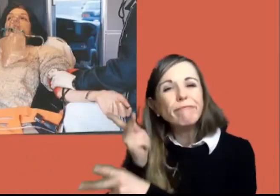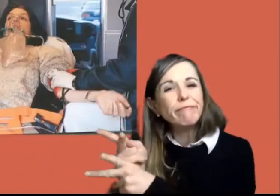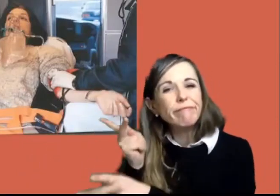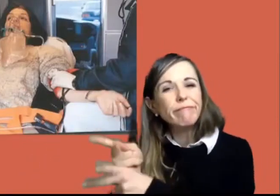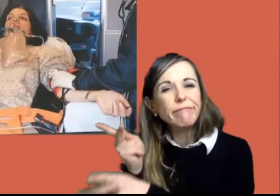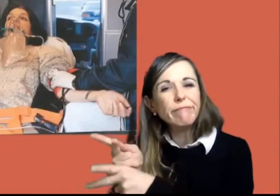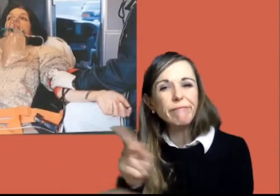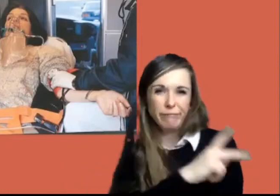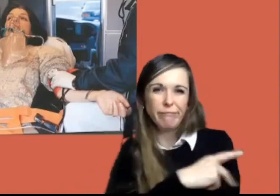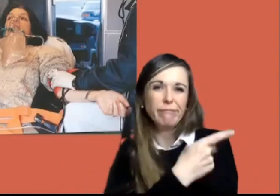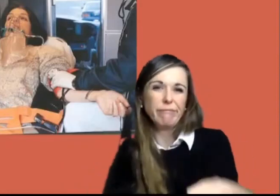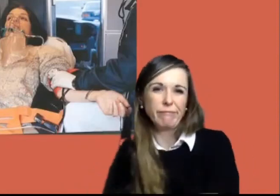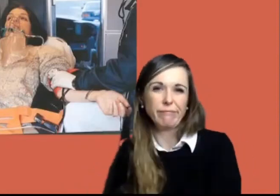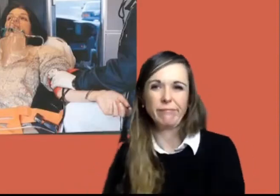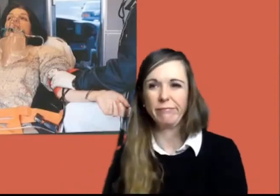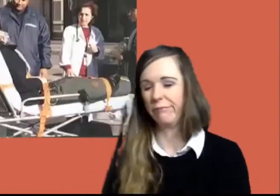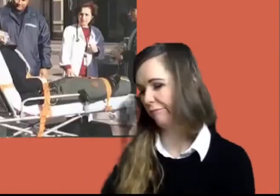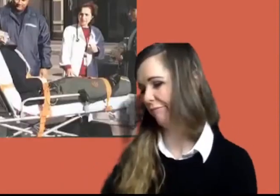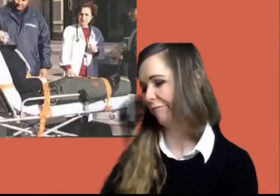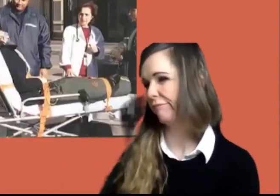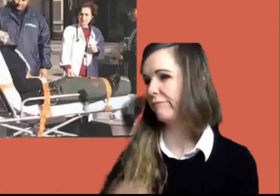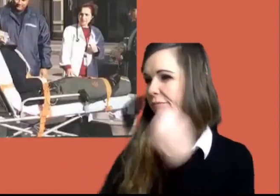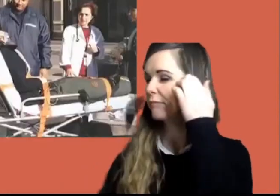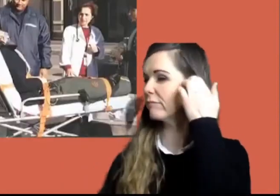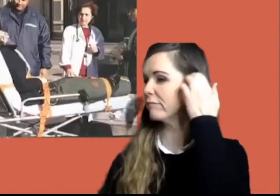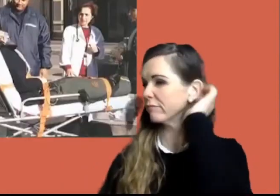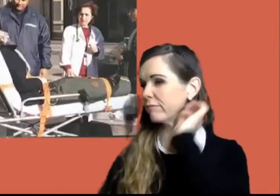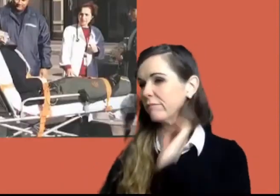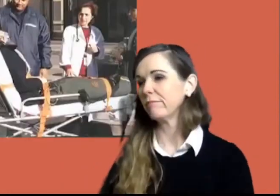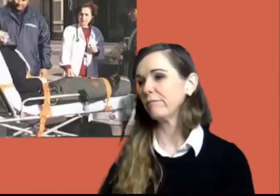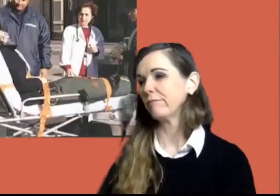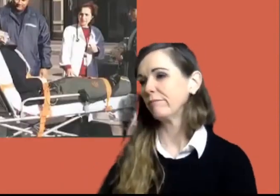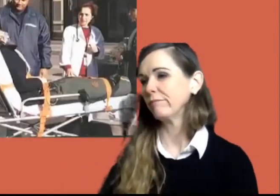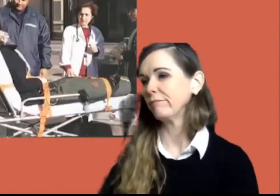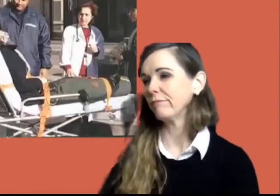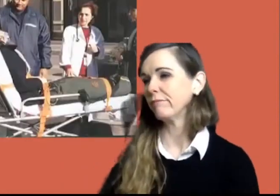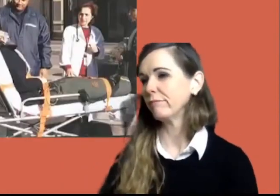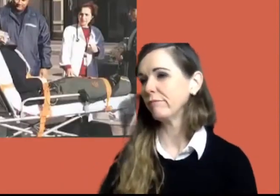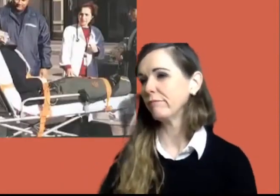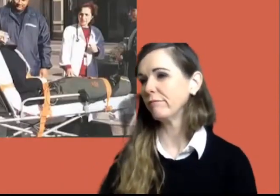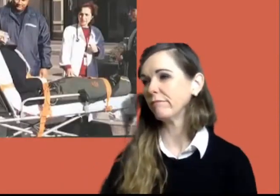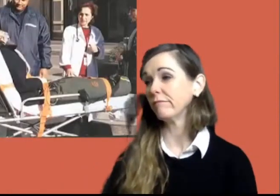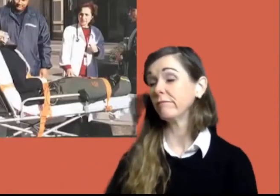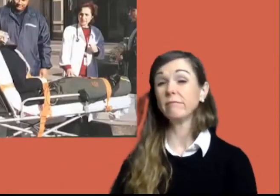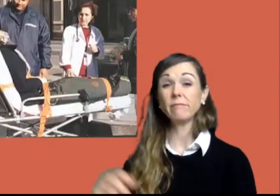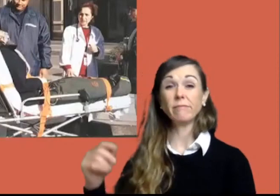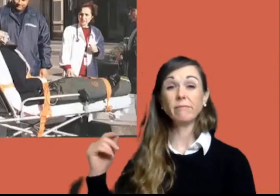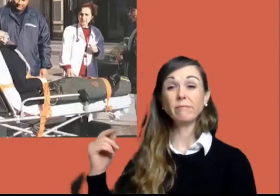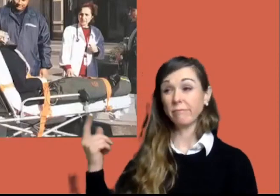And Beatrice, what does she do? She takes care of this patient.